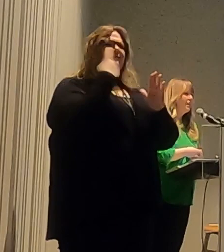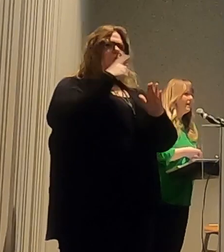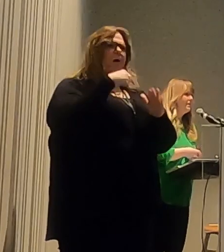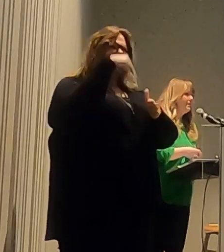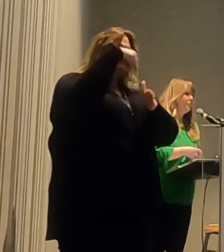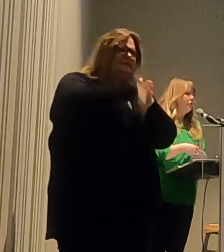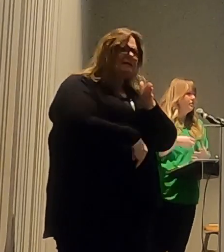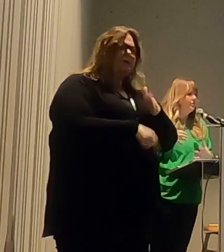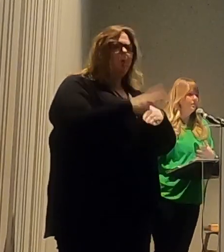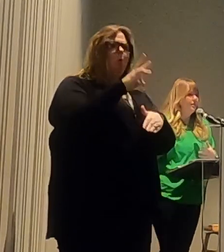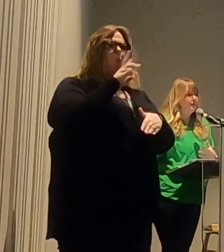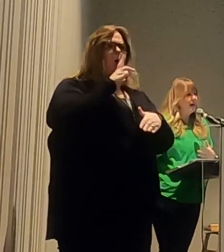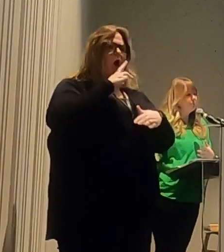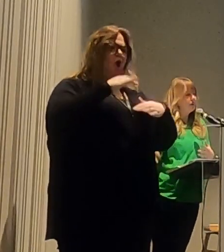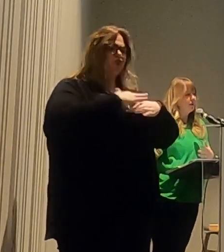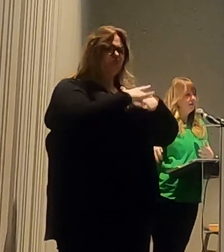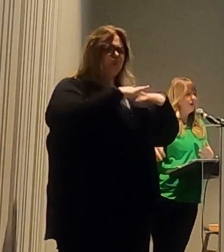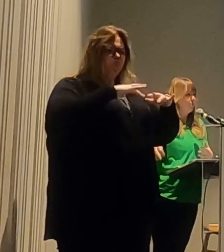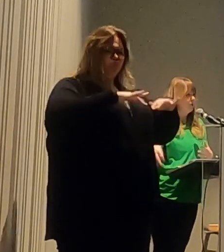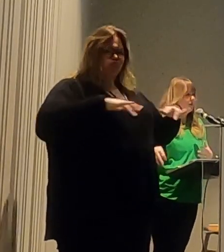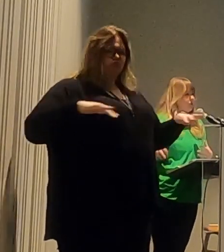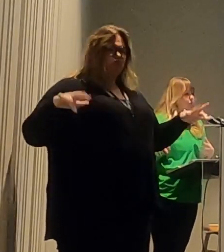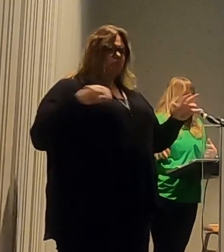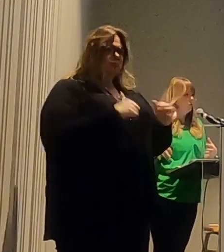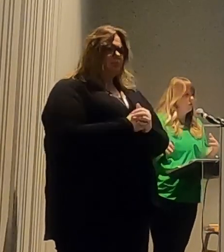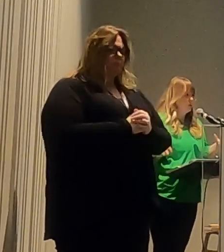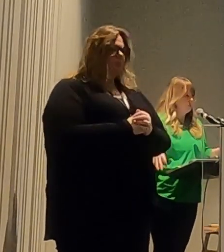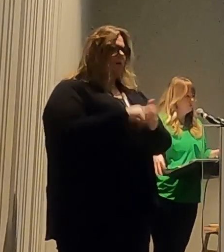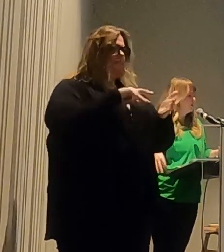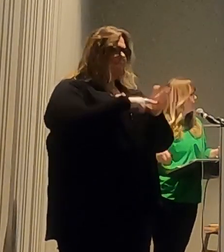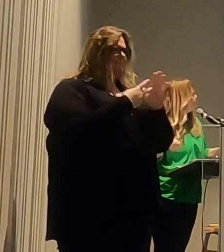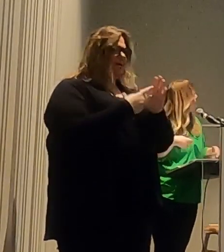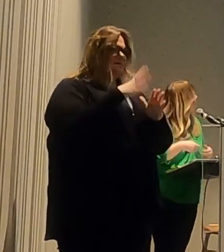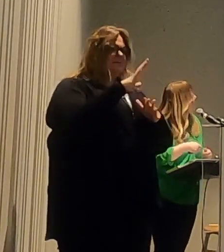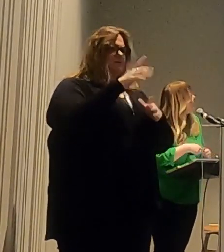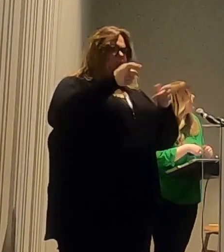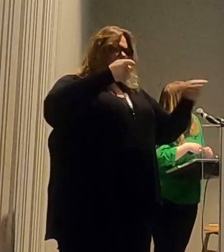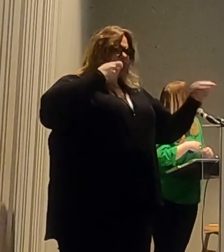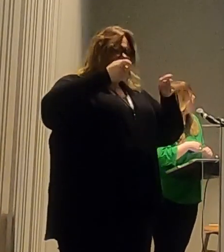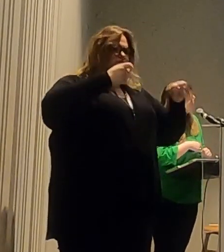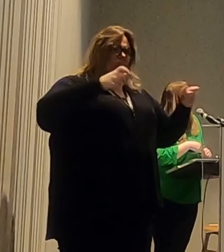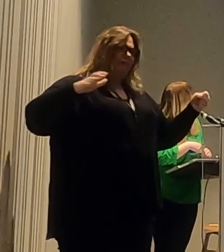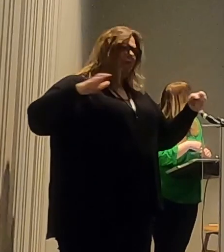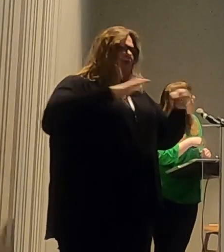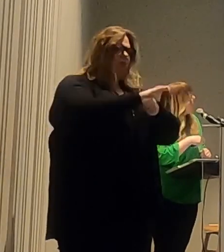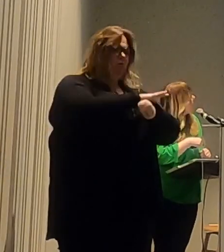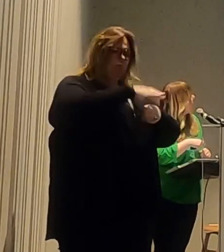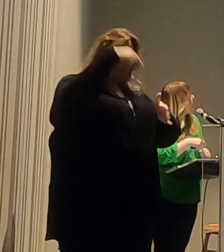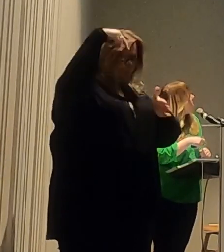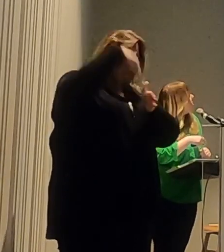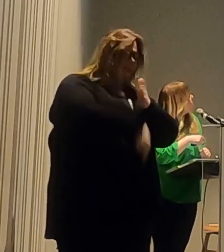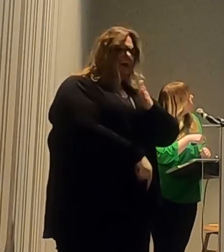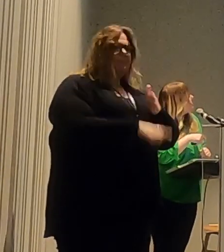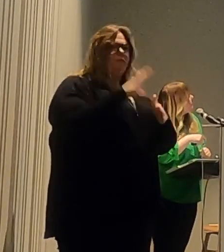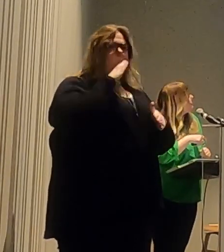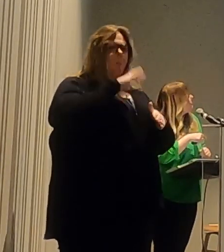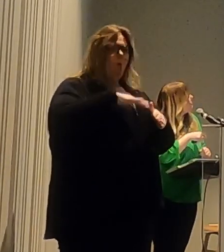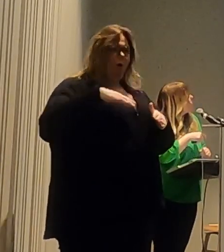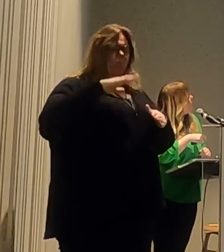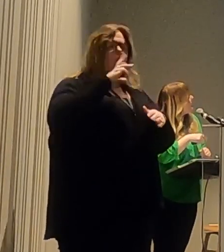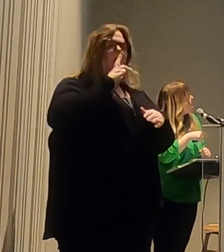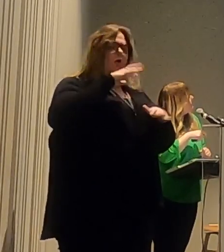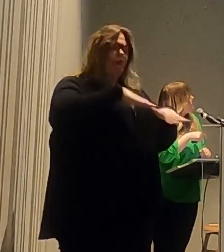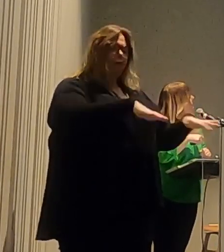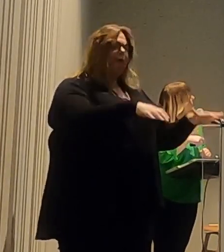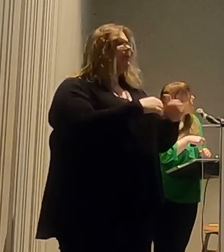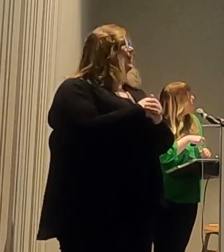that symbolizes just the depth that the emperor's rule goes to. And then from that water emerges